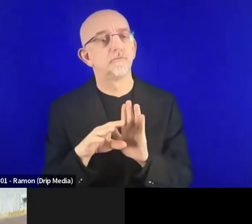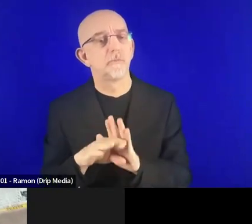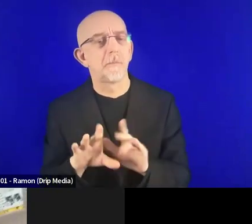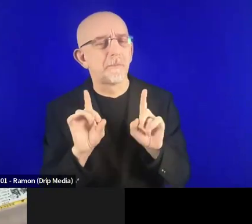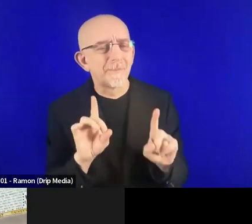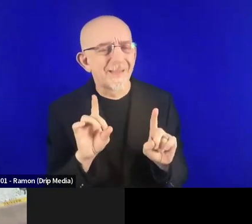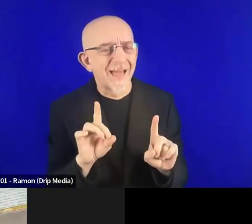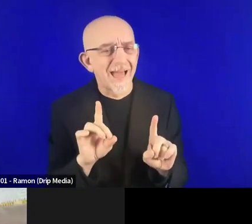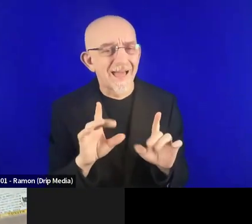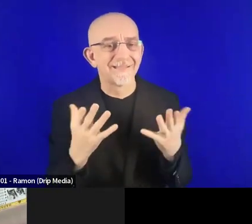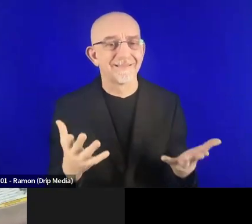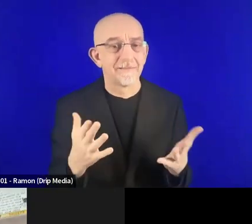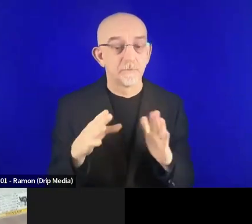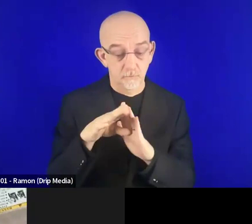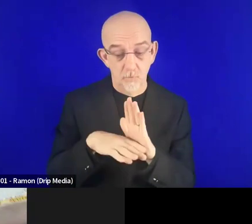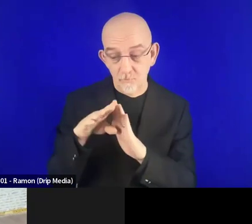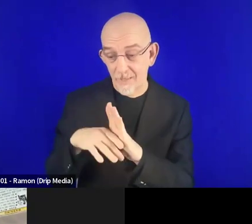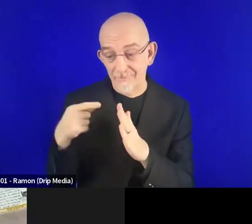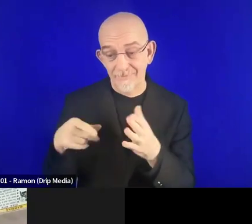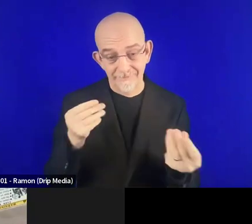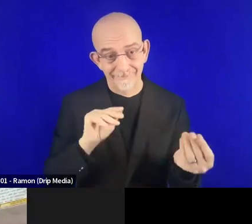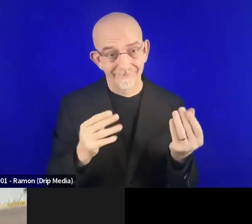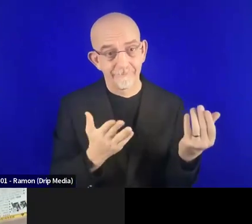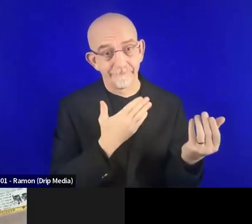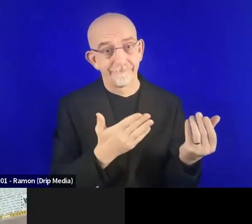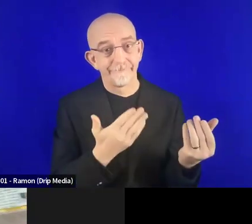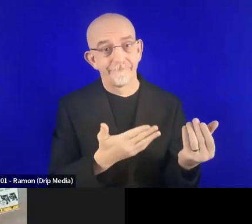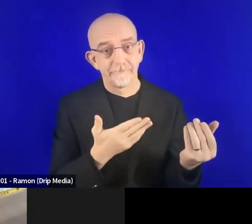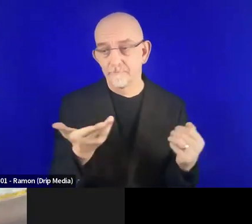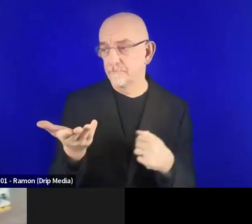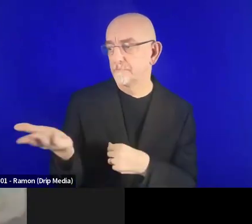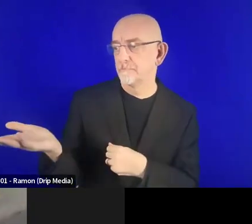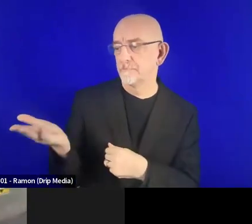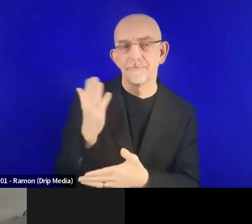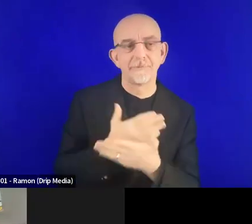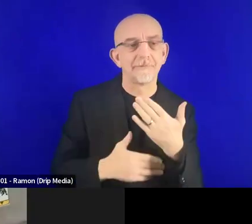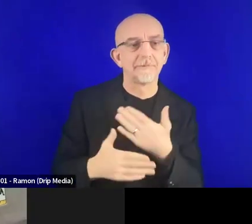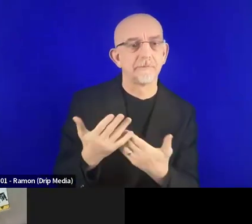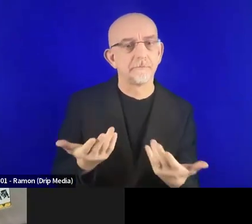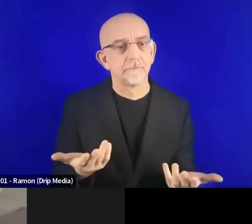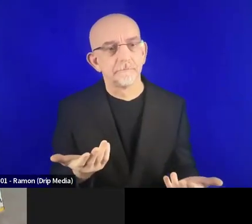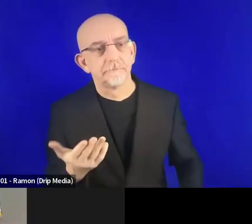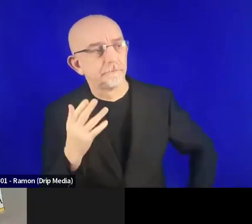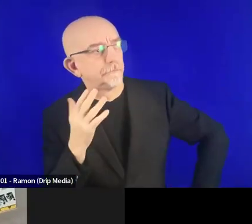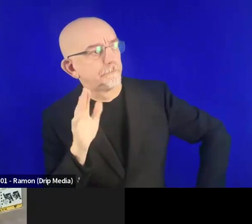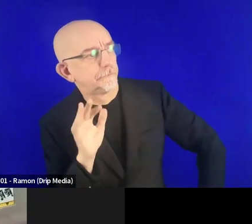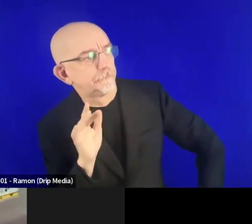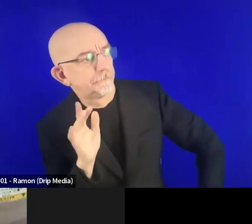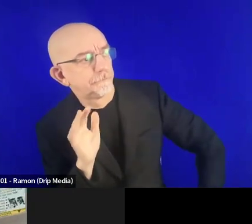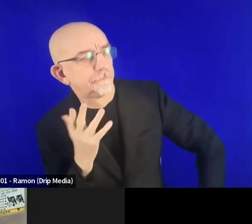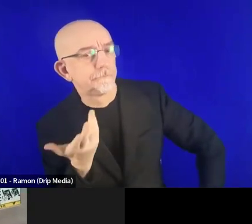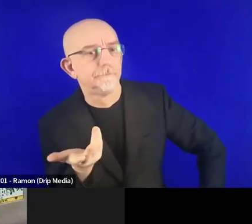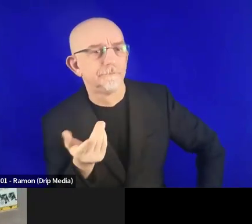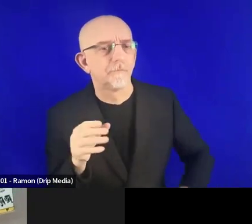country is really trying as much as possible to also see if many persons with disability